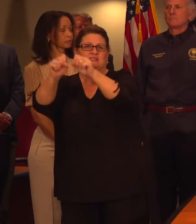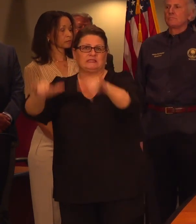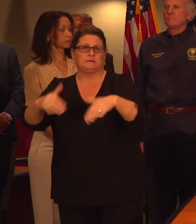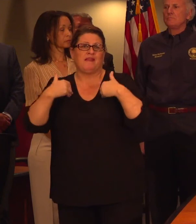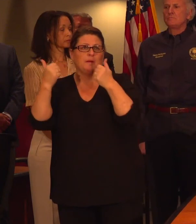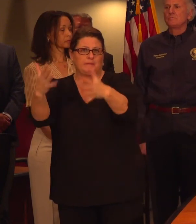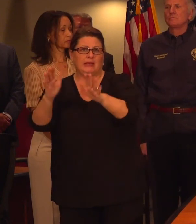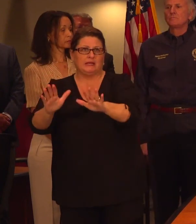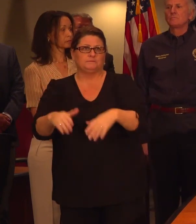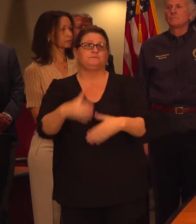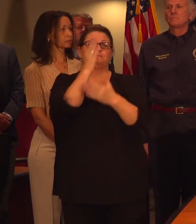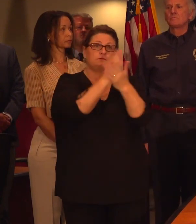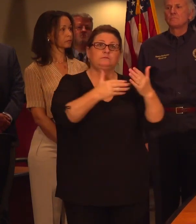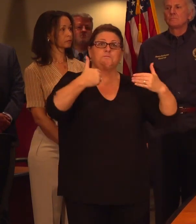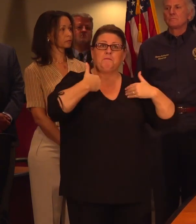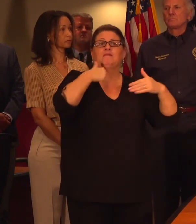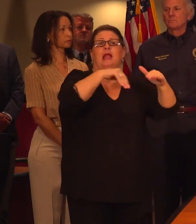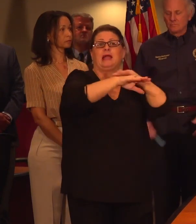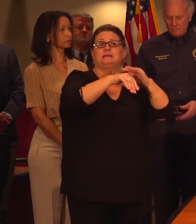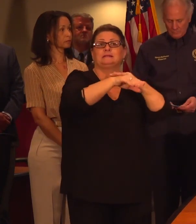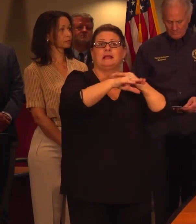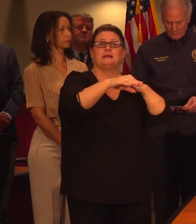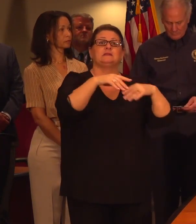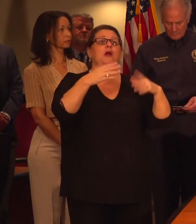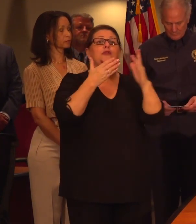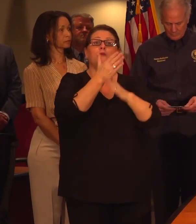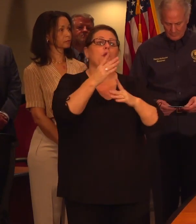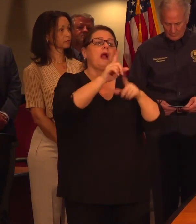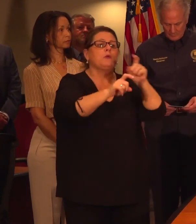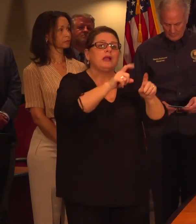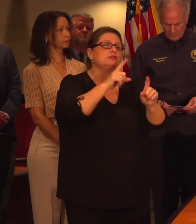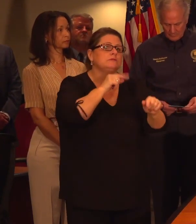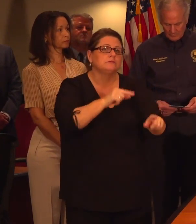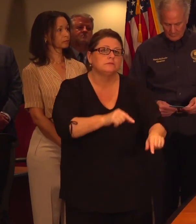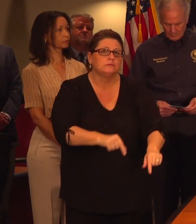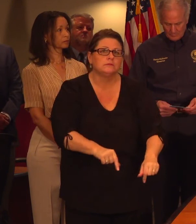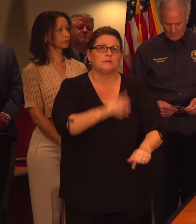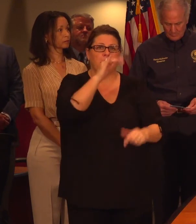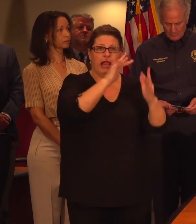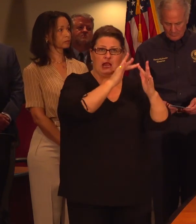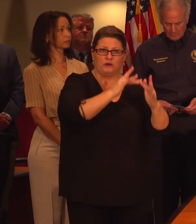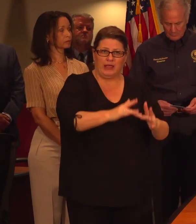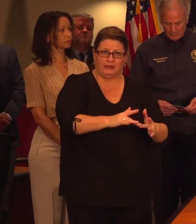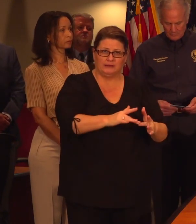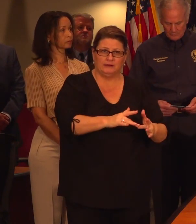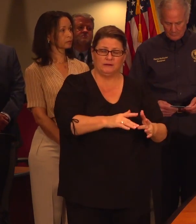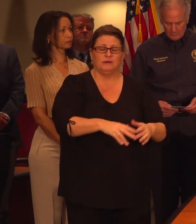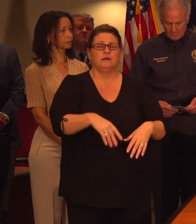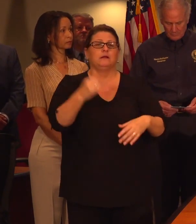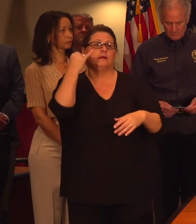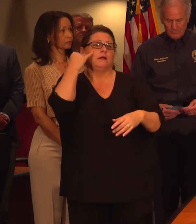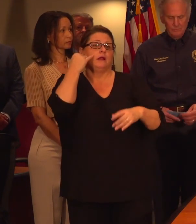so some will have access through a query method, internet-based query method, where at a